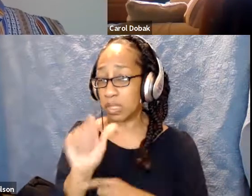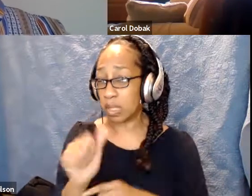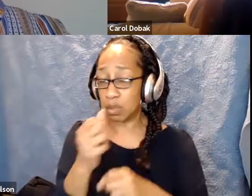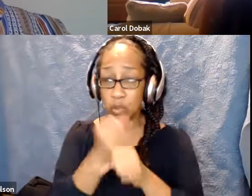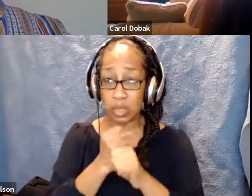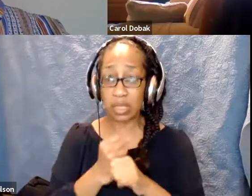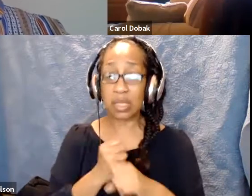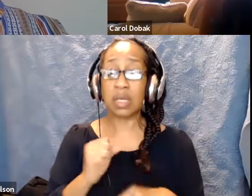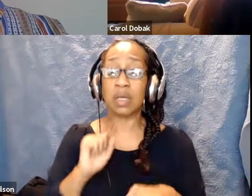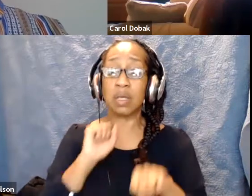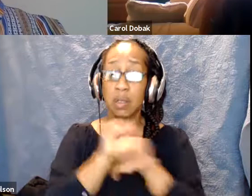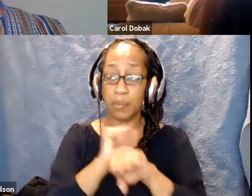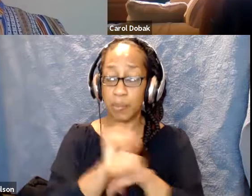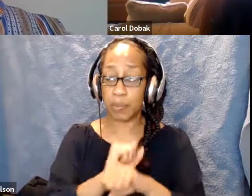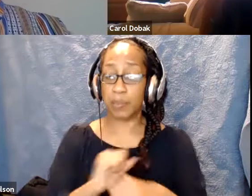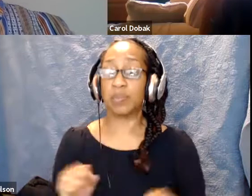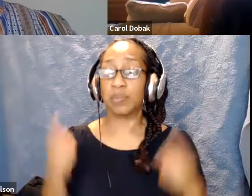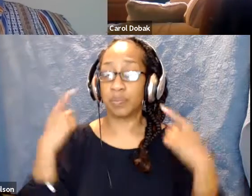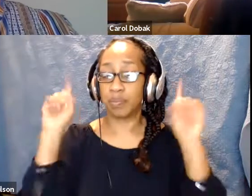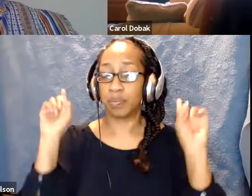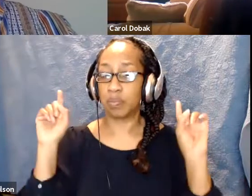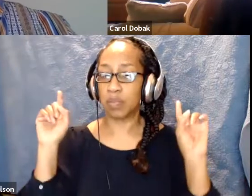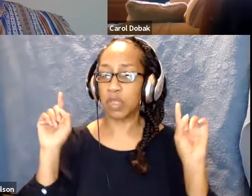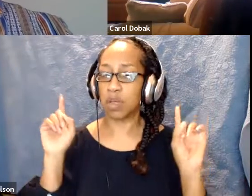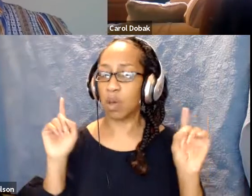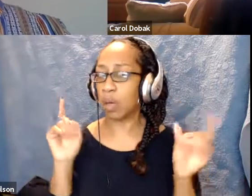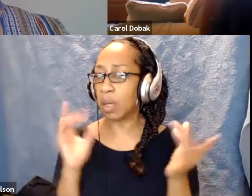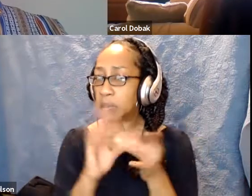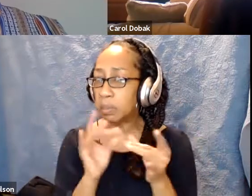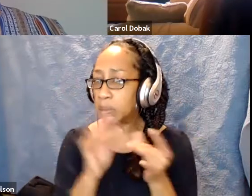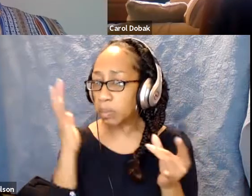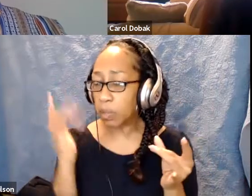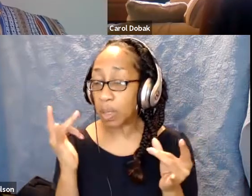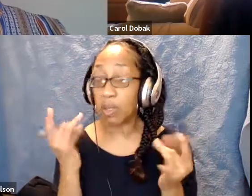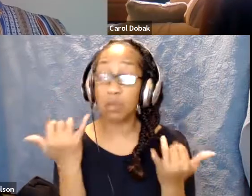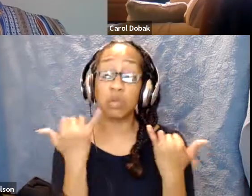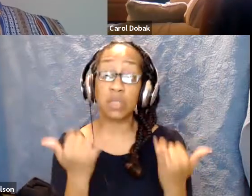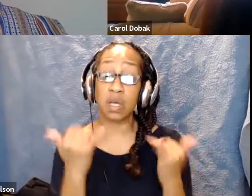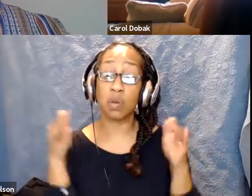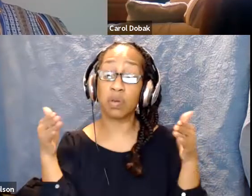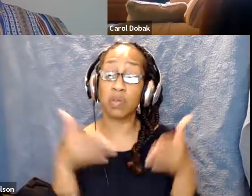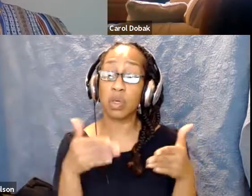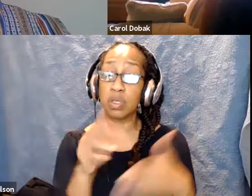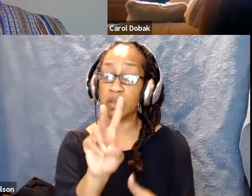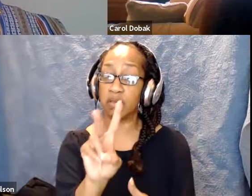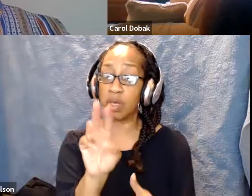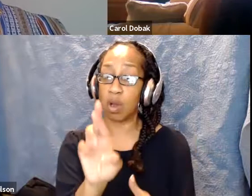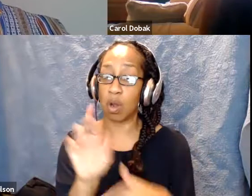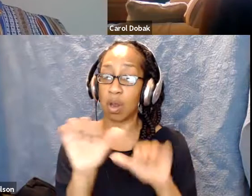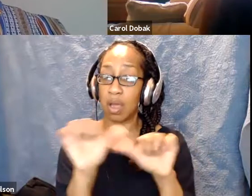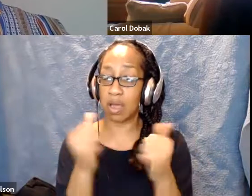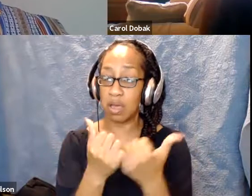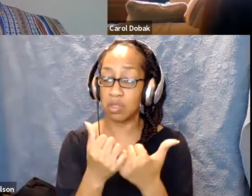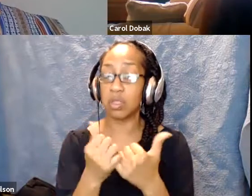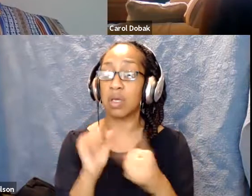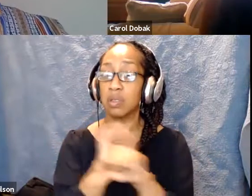outcomes. So why do I bring this up? Because today our focus will be on the VR agency as an employment service